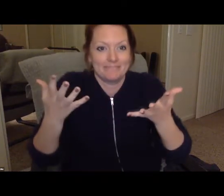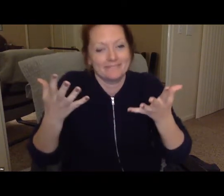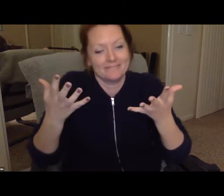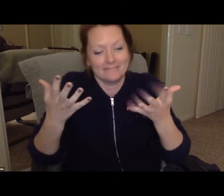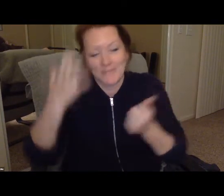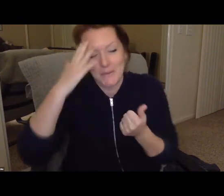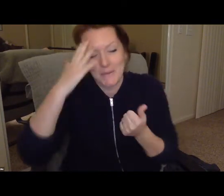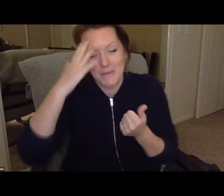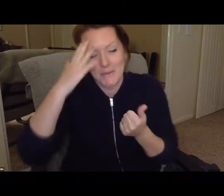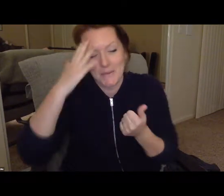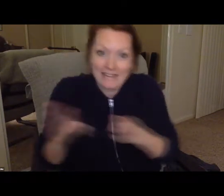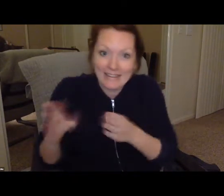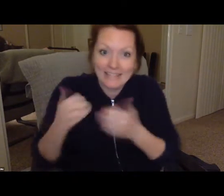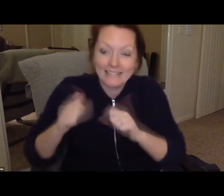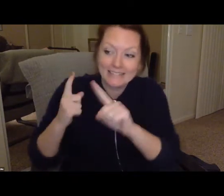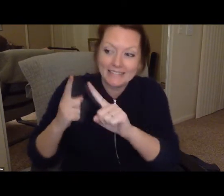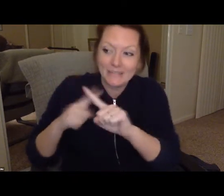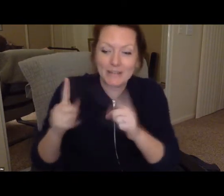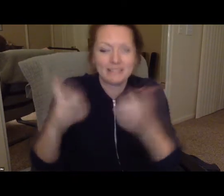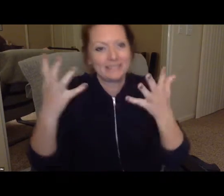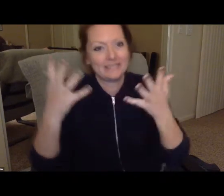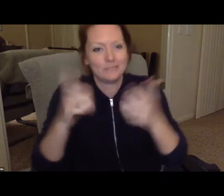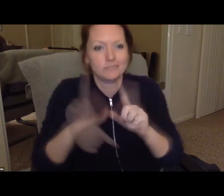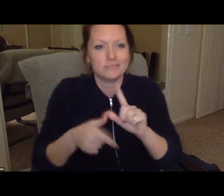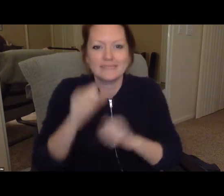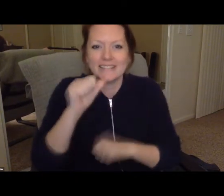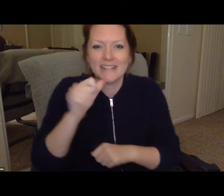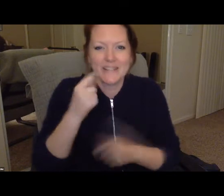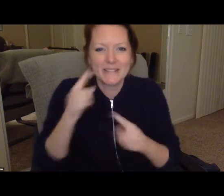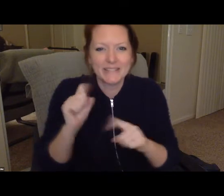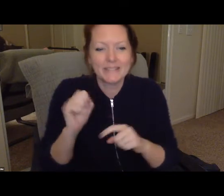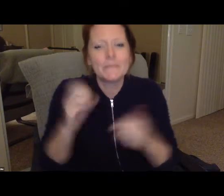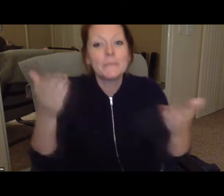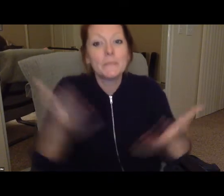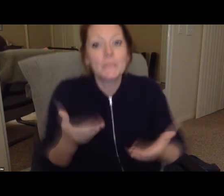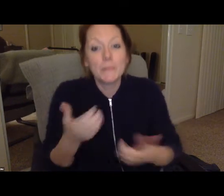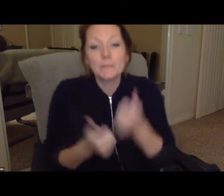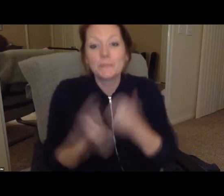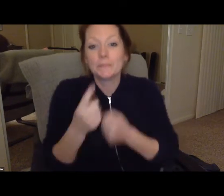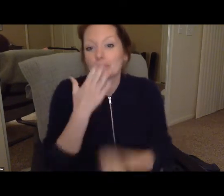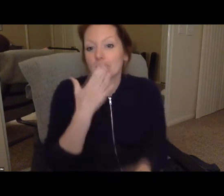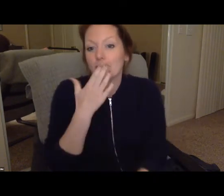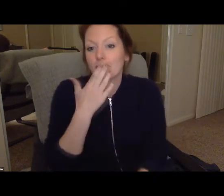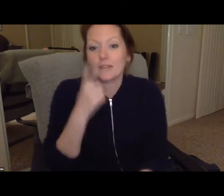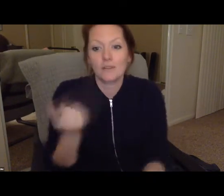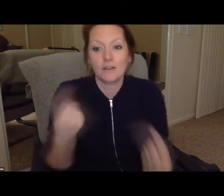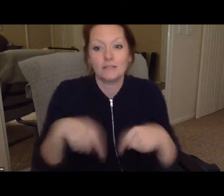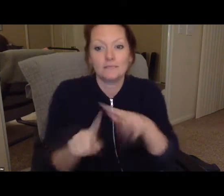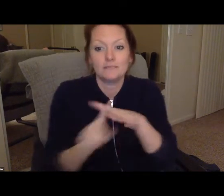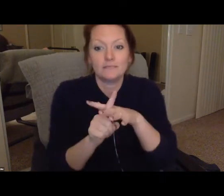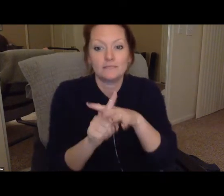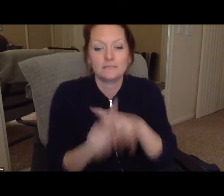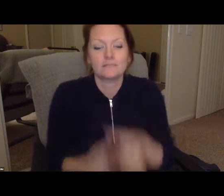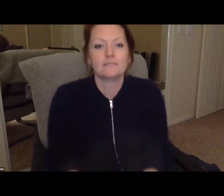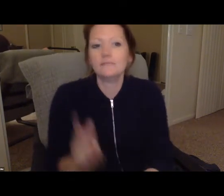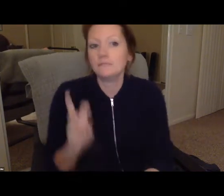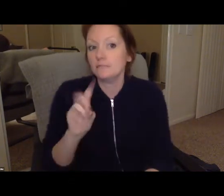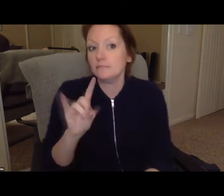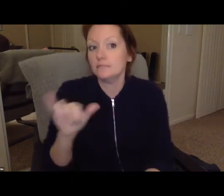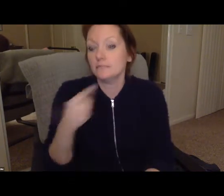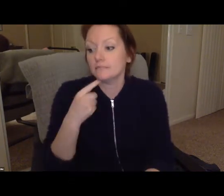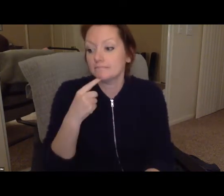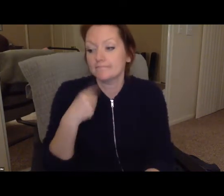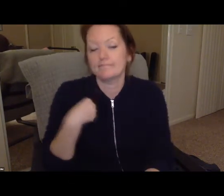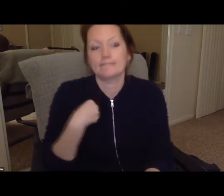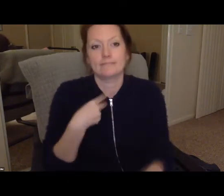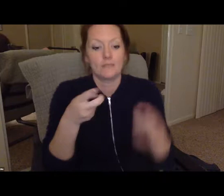plans. Oh, well. I just want to welcome you all. Thank you for coming. As Wendy said, I'm the director of the